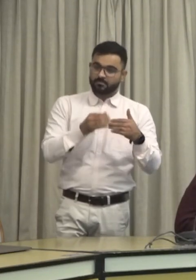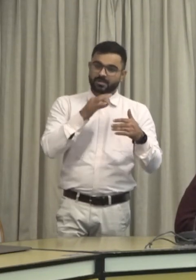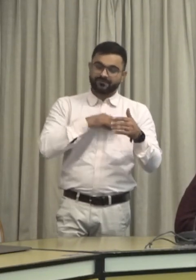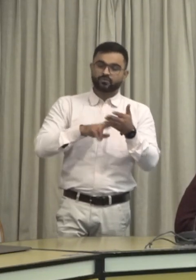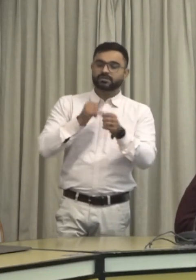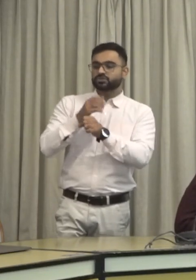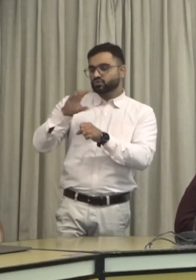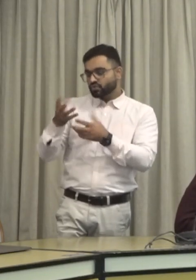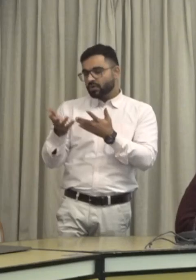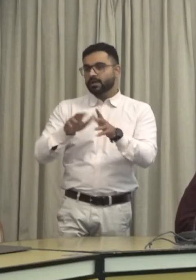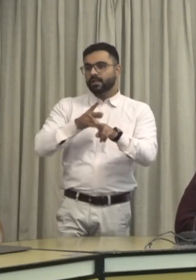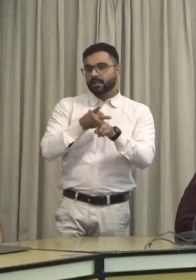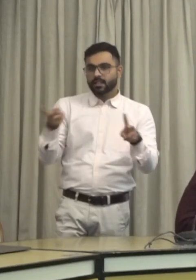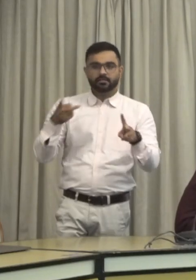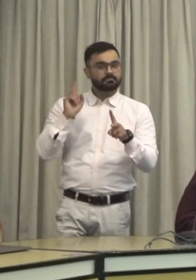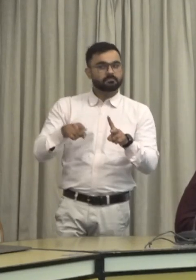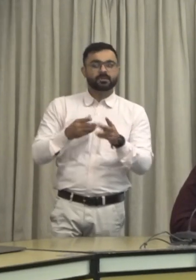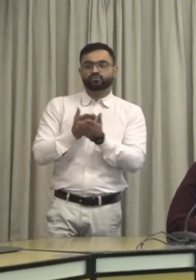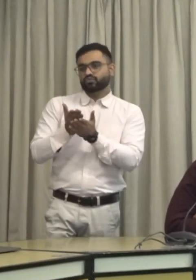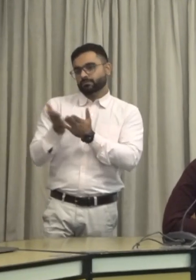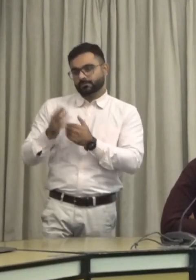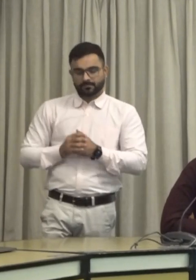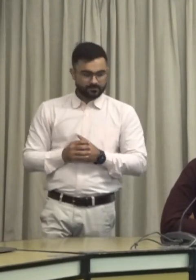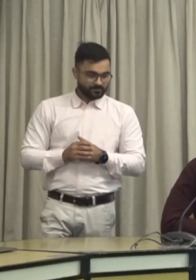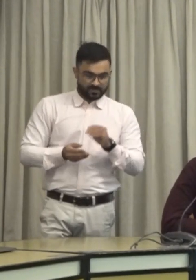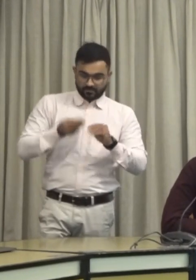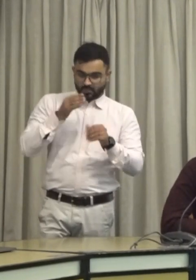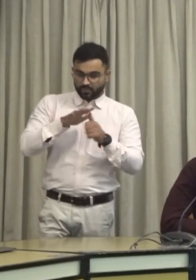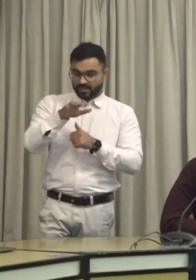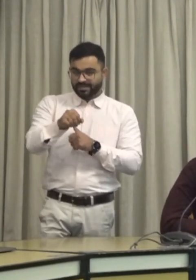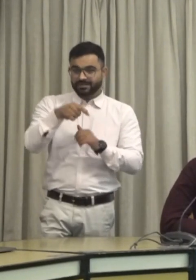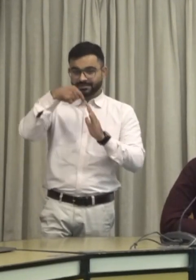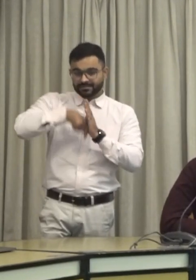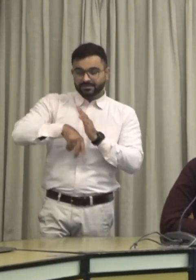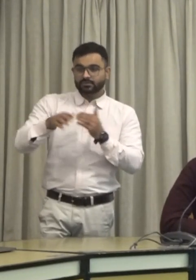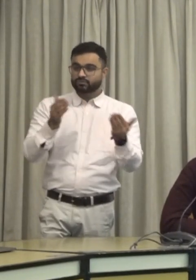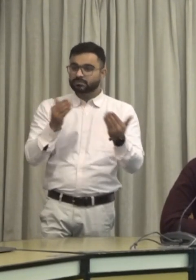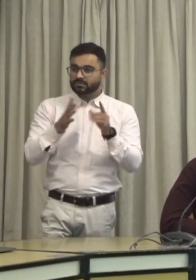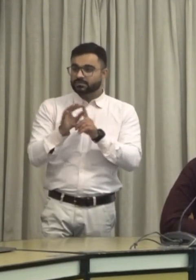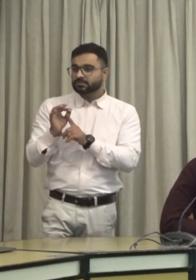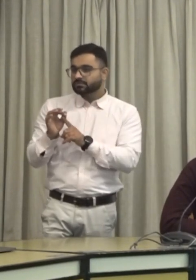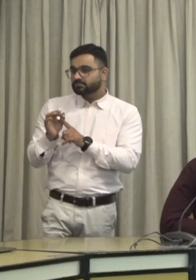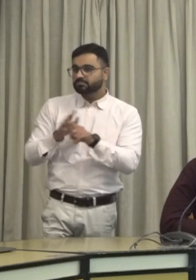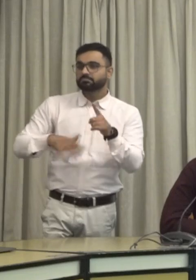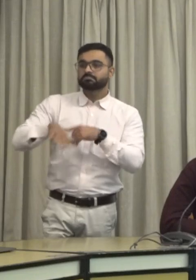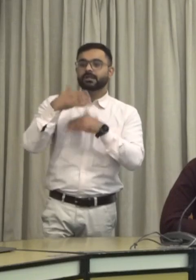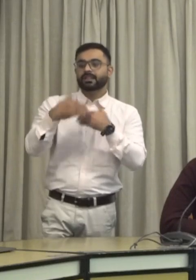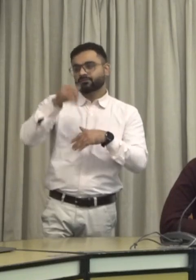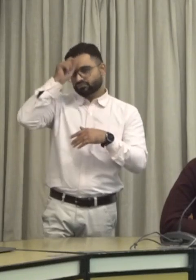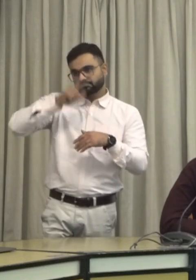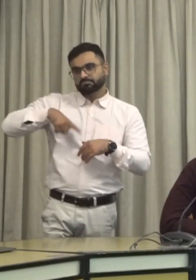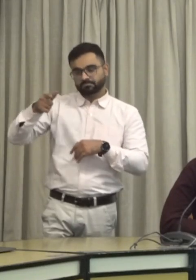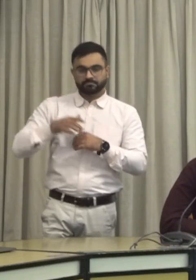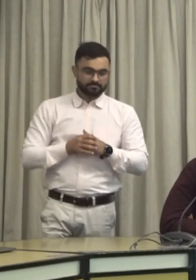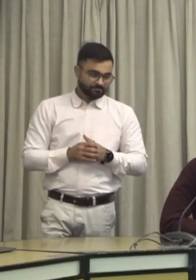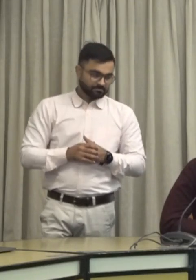other organizations, that would be definitely the route. But as we know, access to these kind of services also is quite limited in our country.